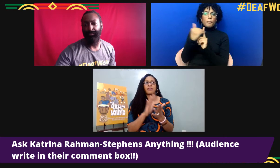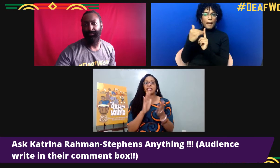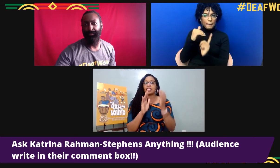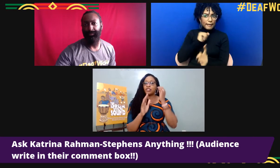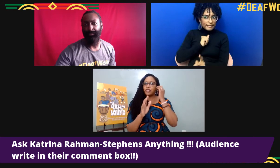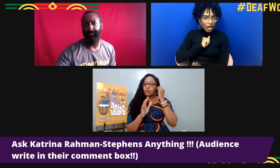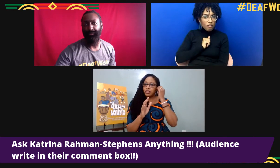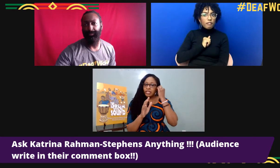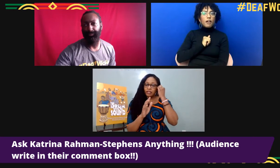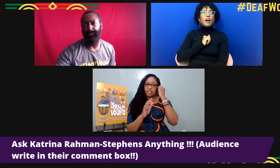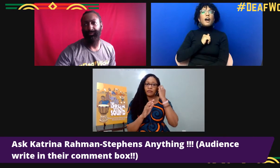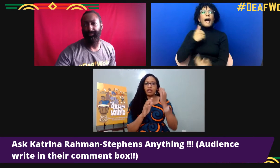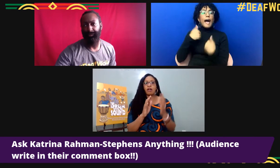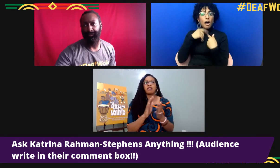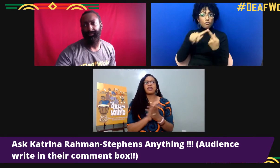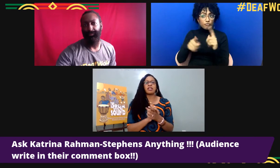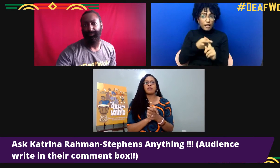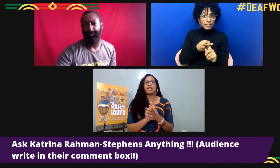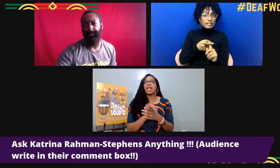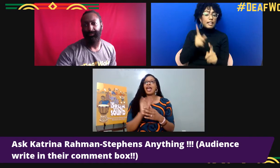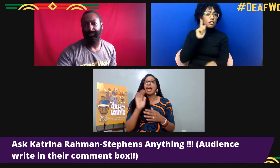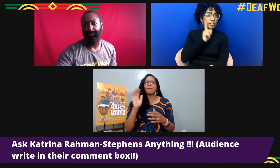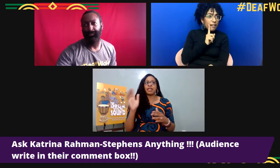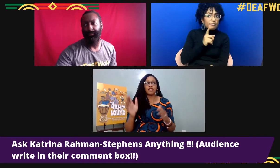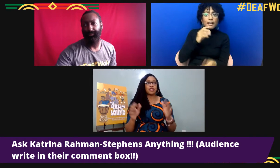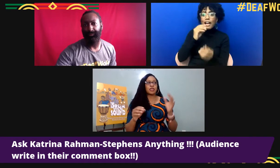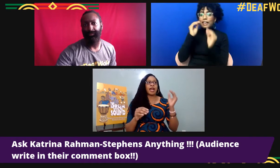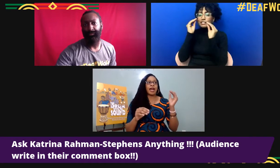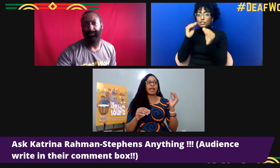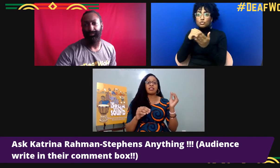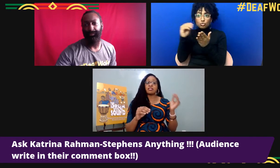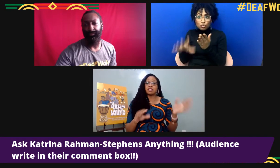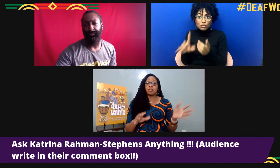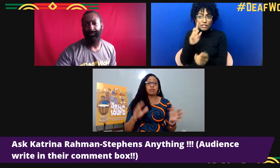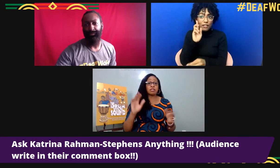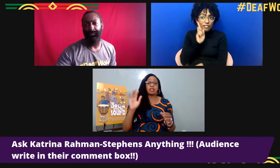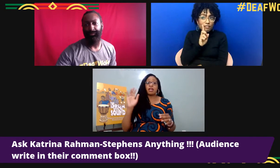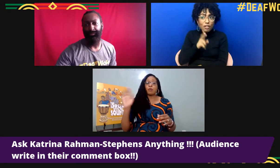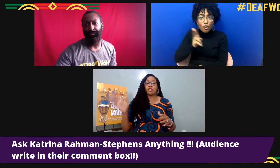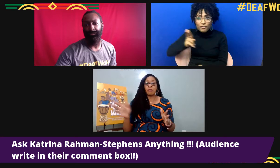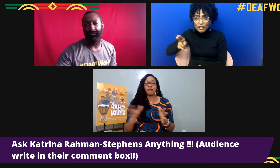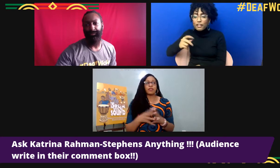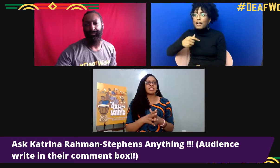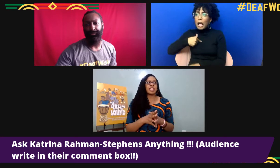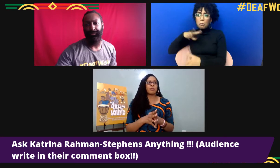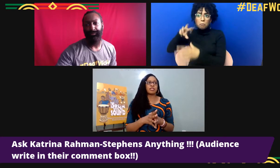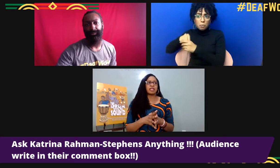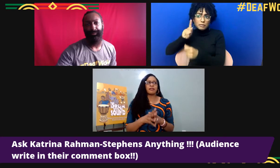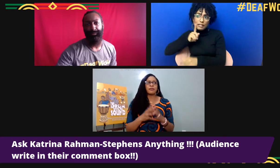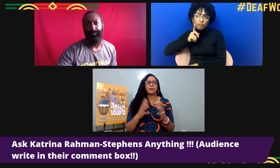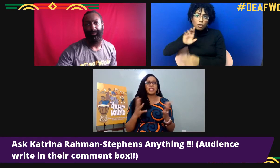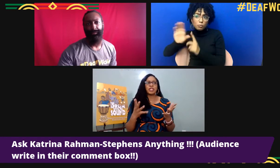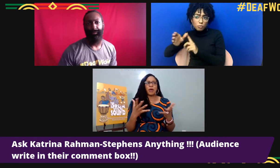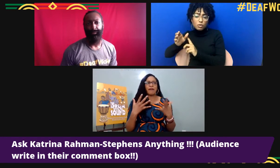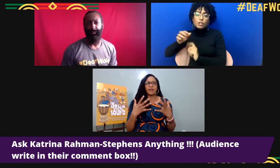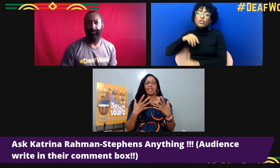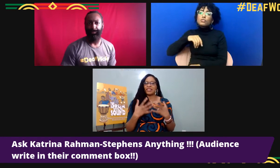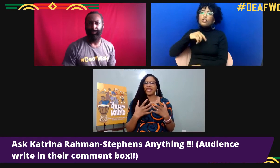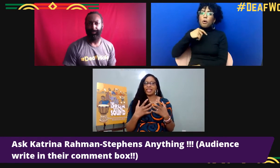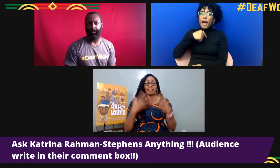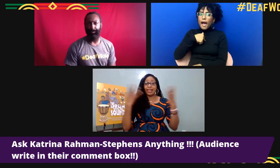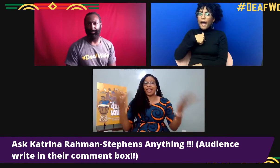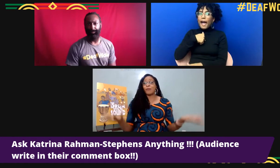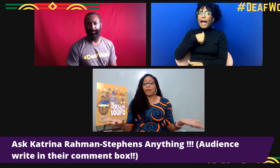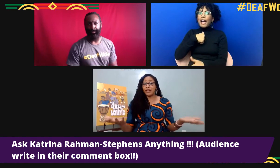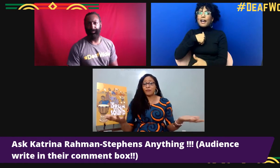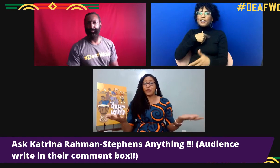are deaf. I teach students that are deaf and hard of hearing. I make sure I consult with my friends that were deaf. So I felt like